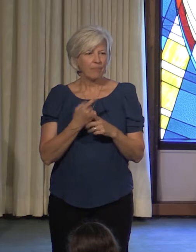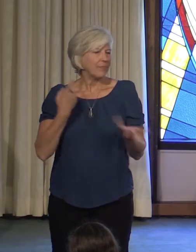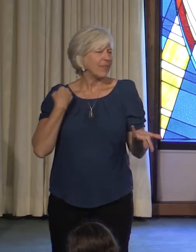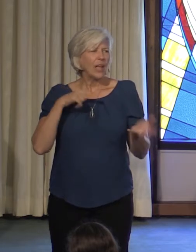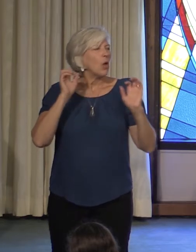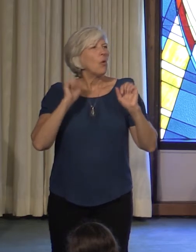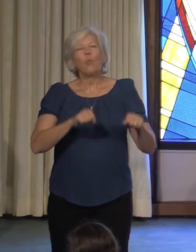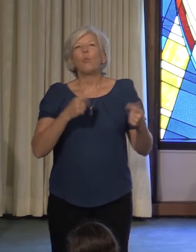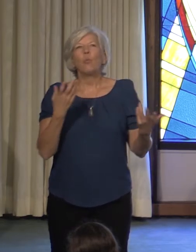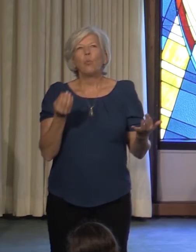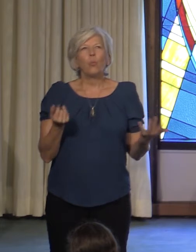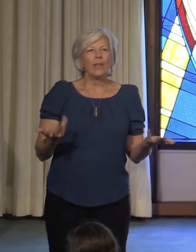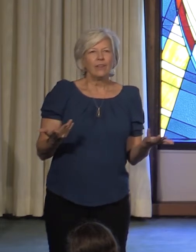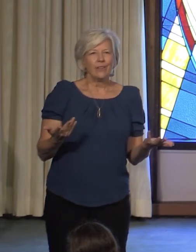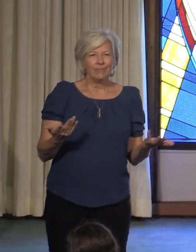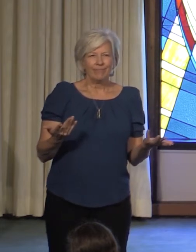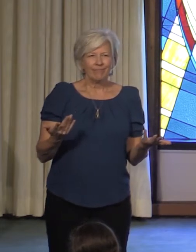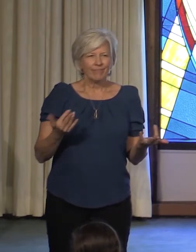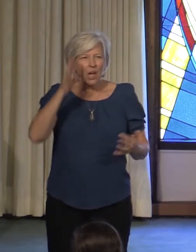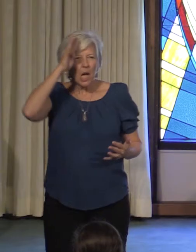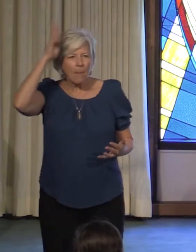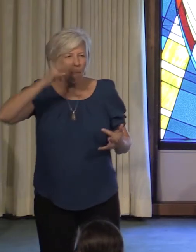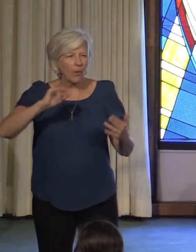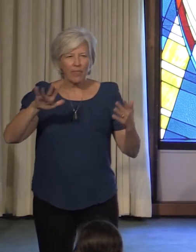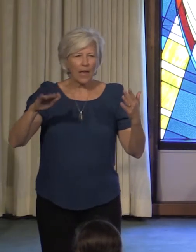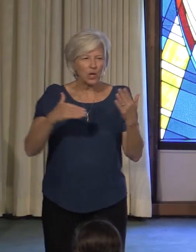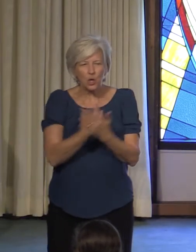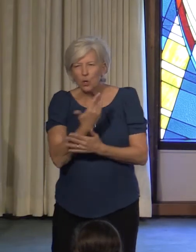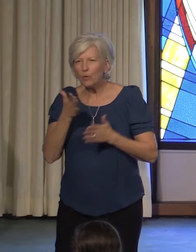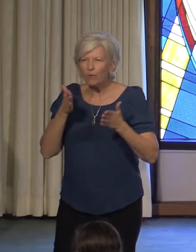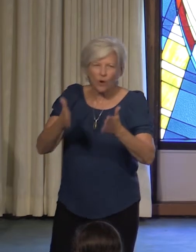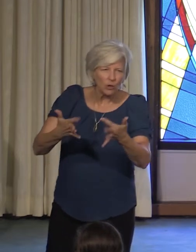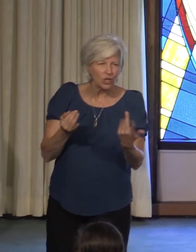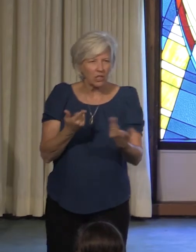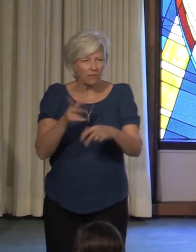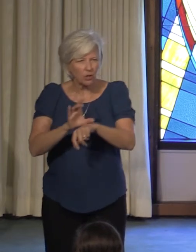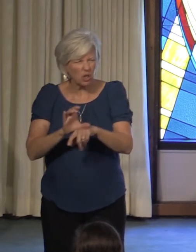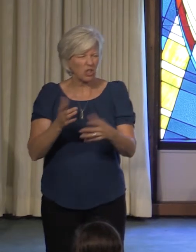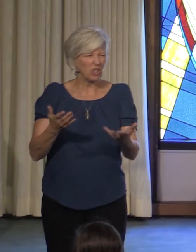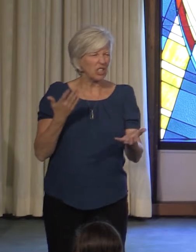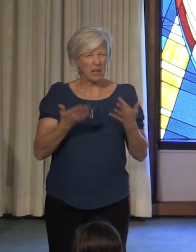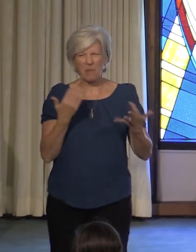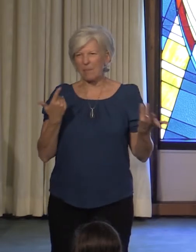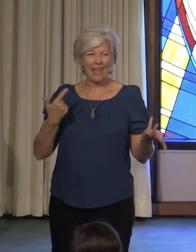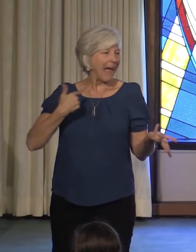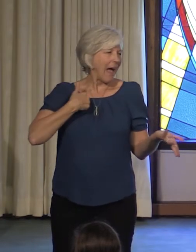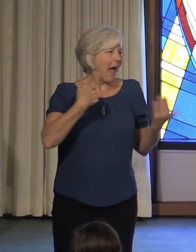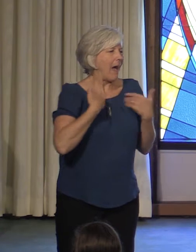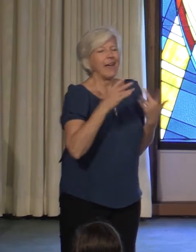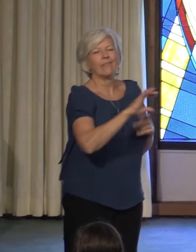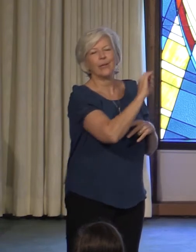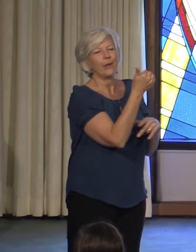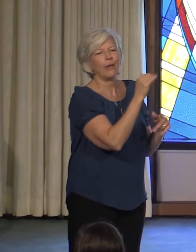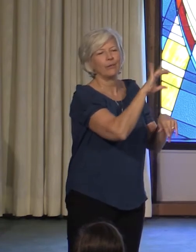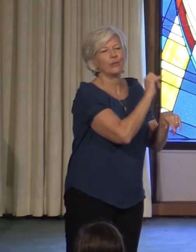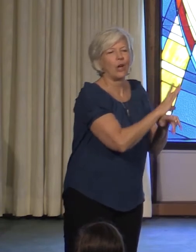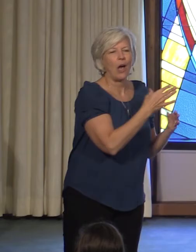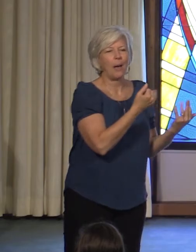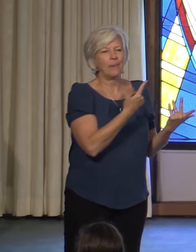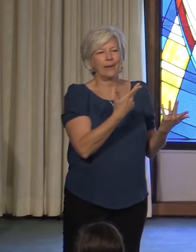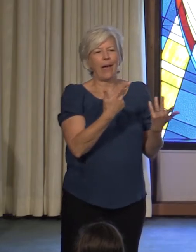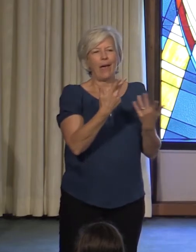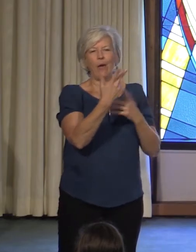we could come to some new version of church where, you know, I have another job and maybe I just record something once a week and I post it on the internet and you can